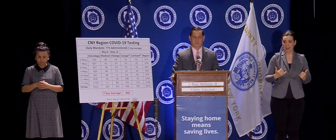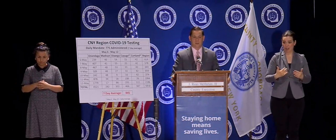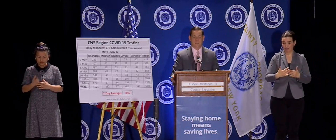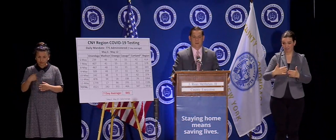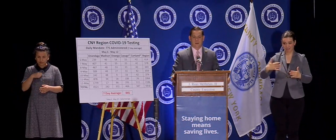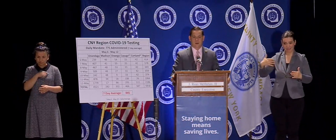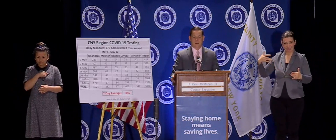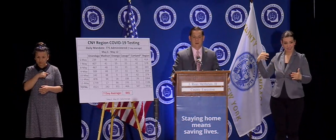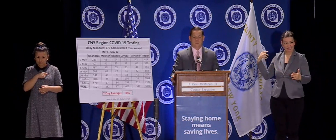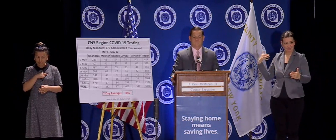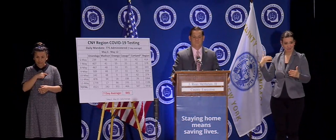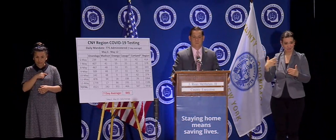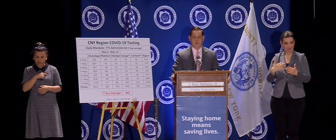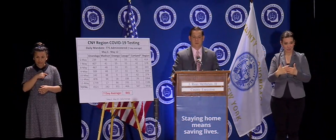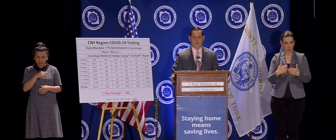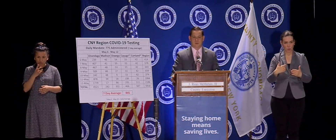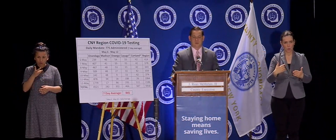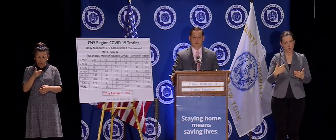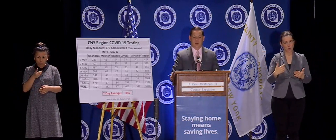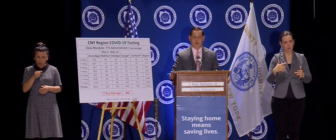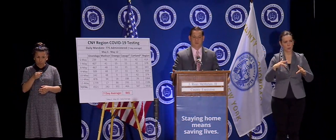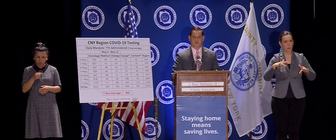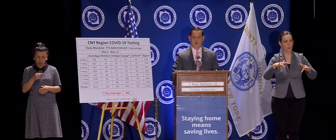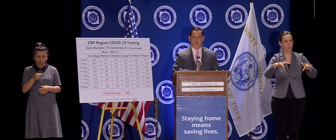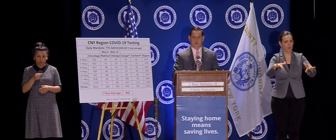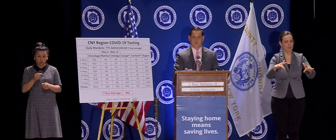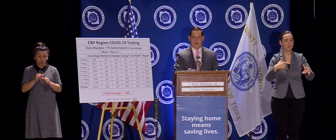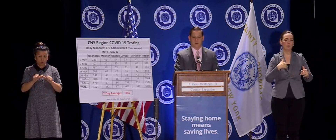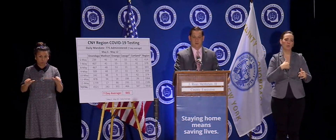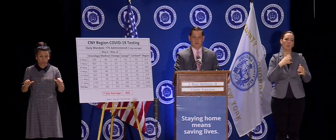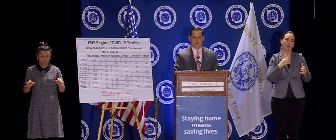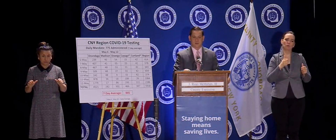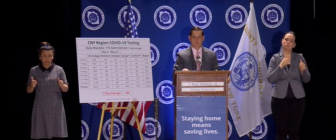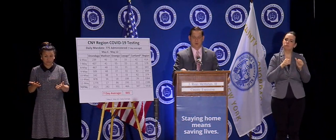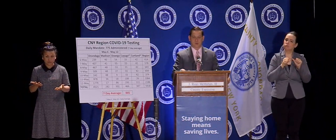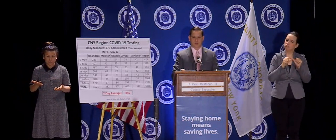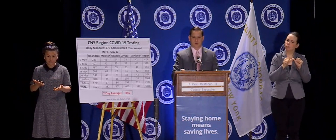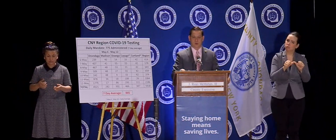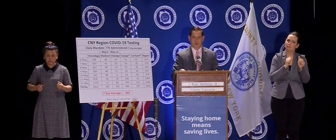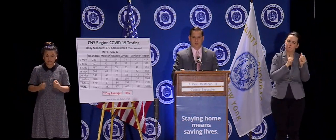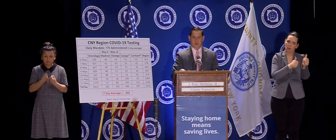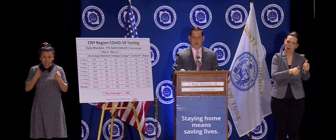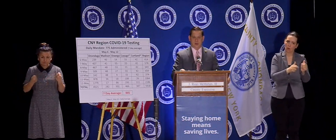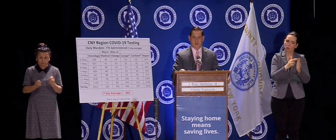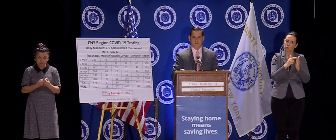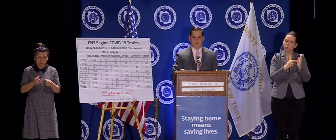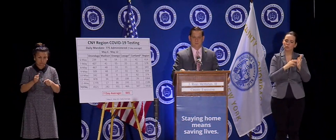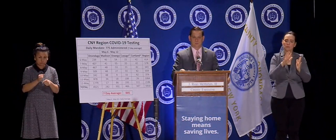we've met, and this long fight with this virus is an emotional